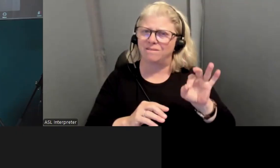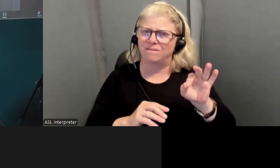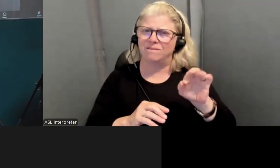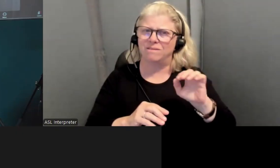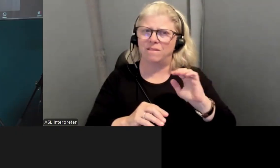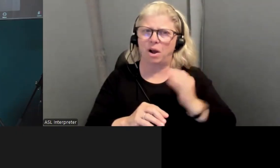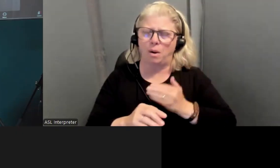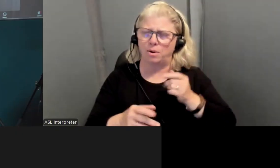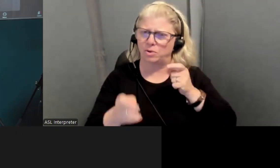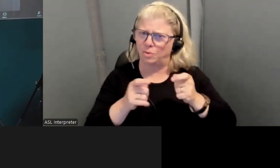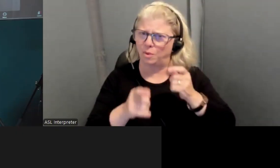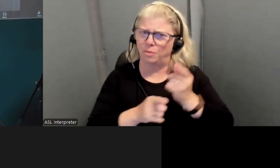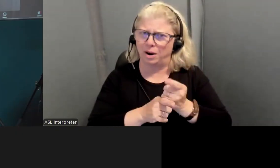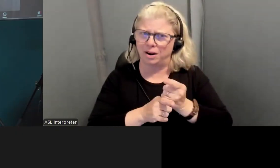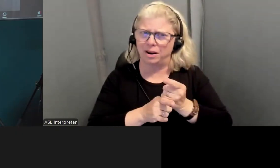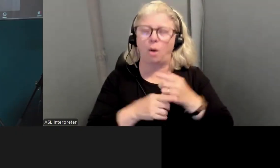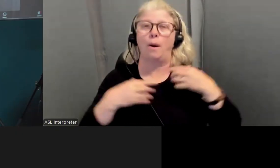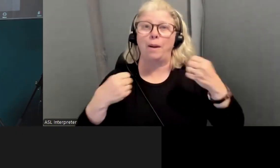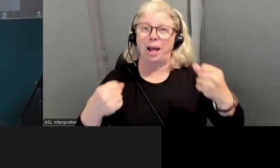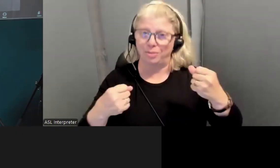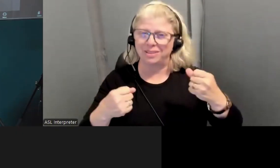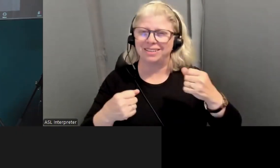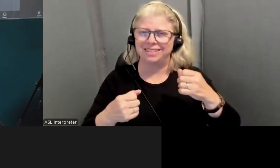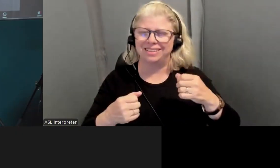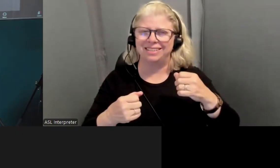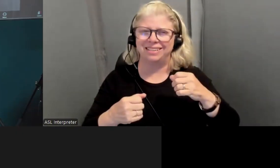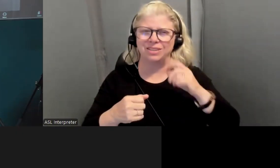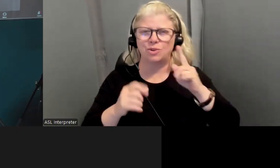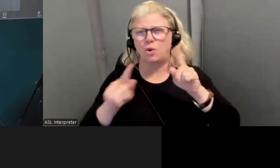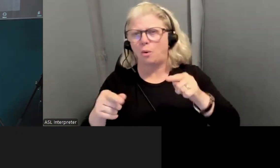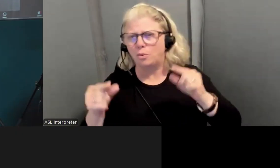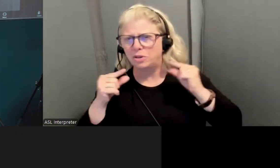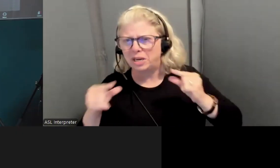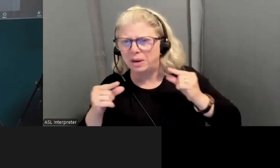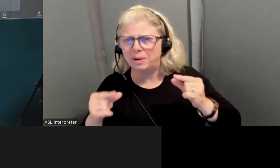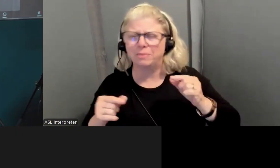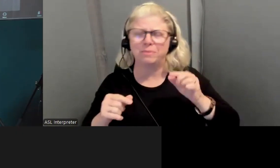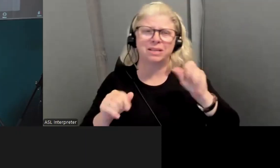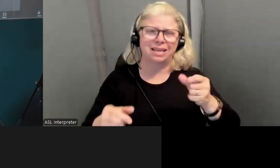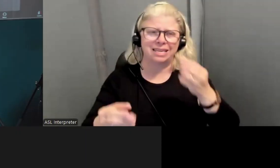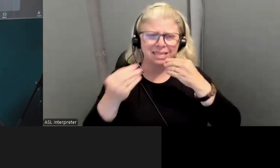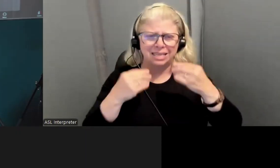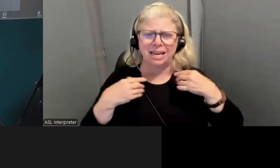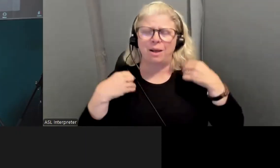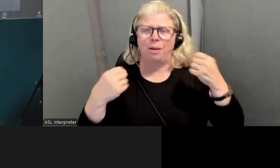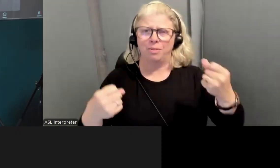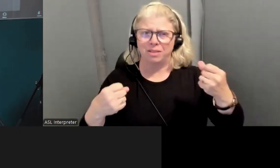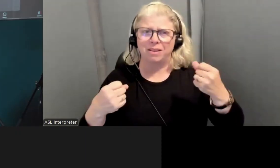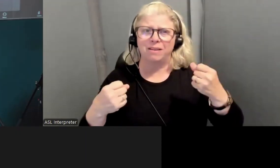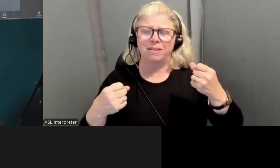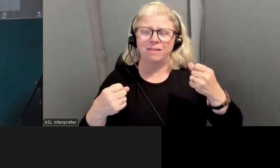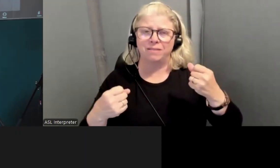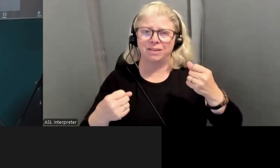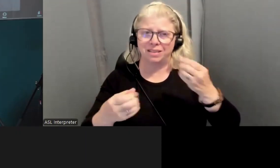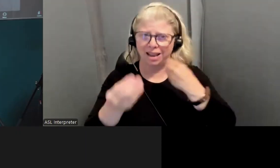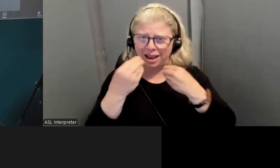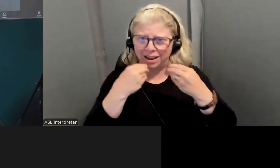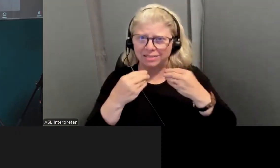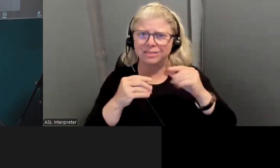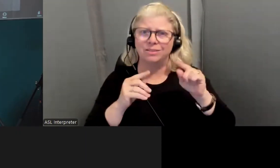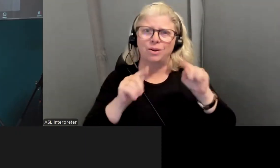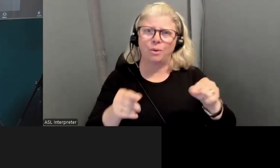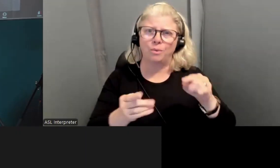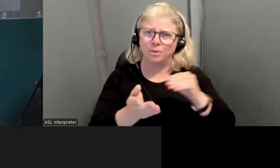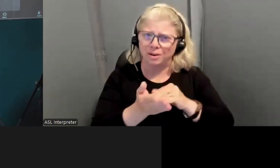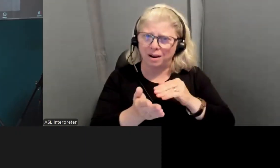under our control, right? I mean, I can go to the gym, I can eat a healthy diet, I can go to the